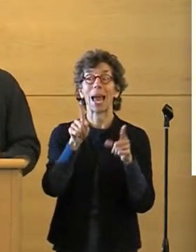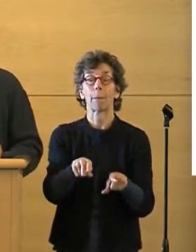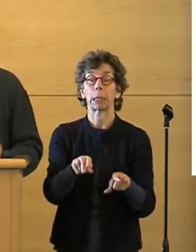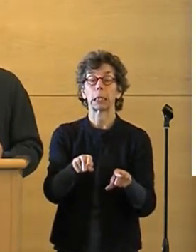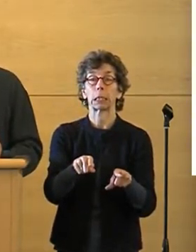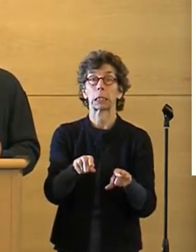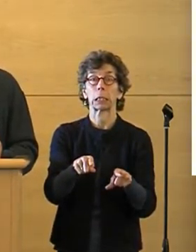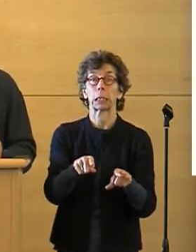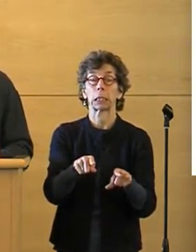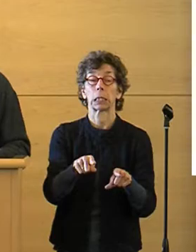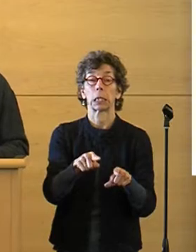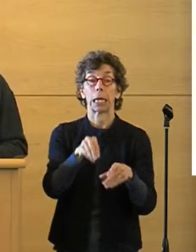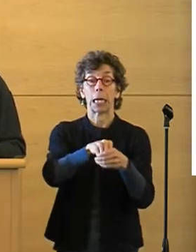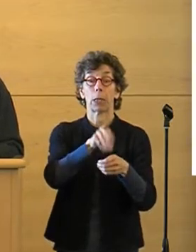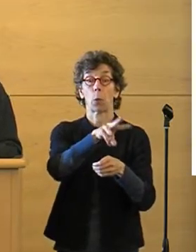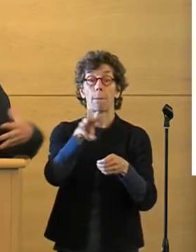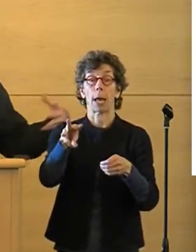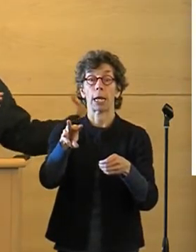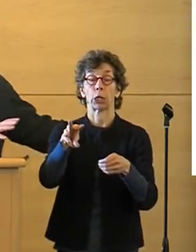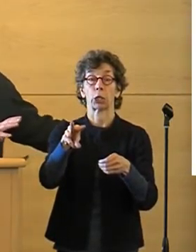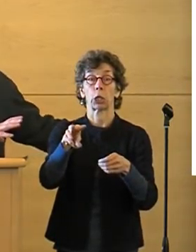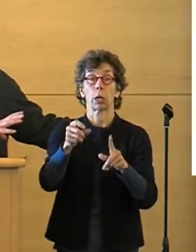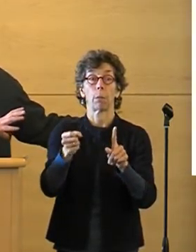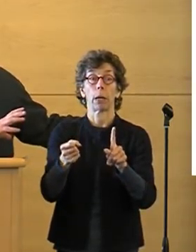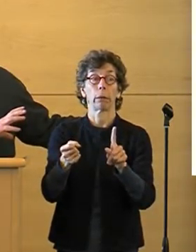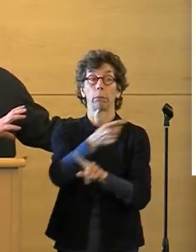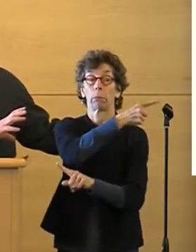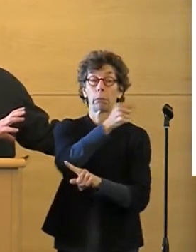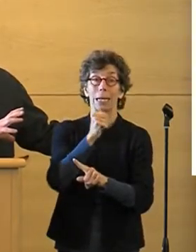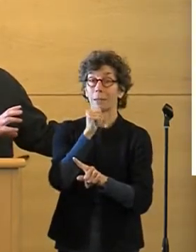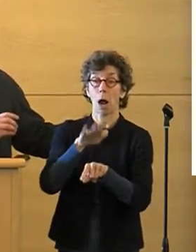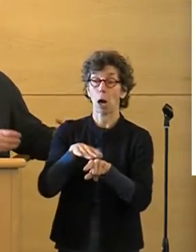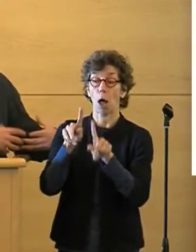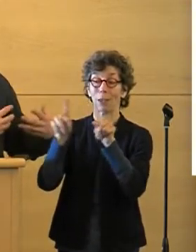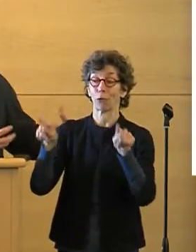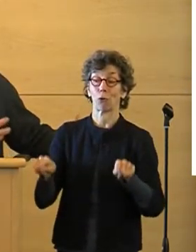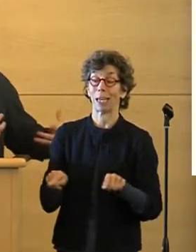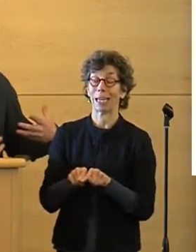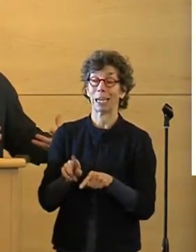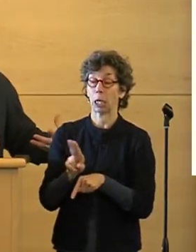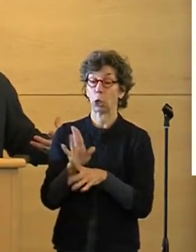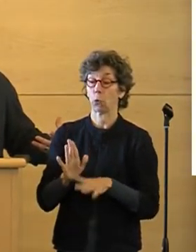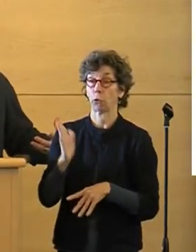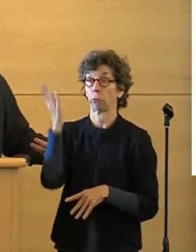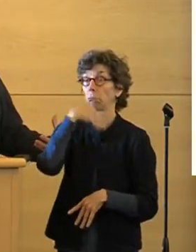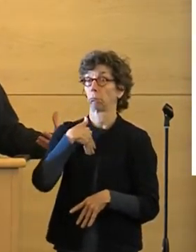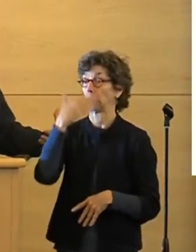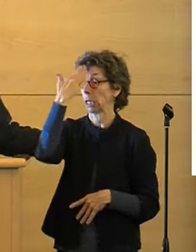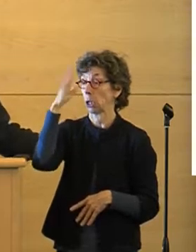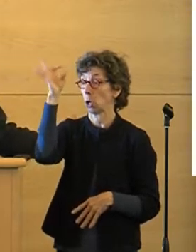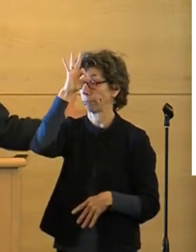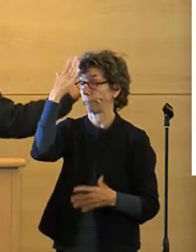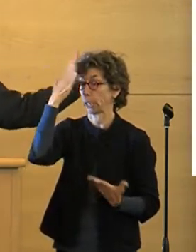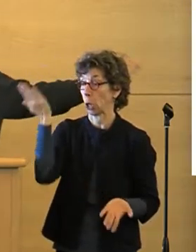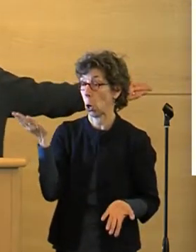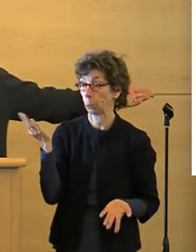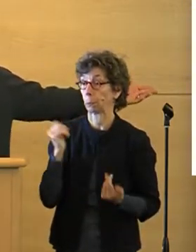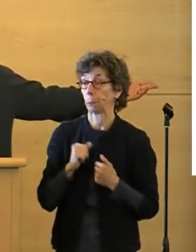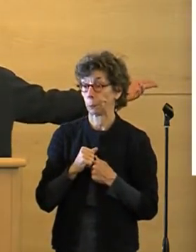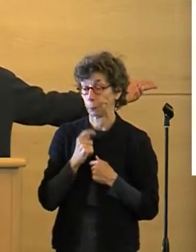know that that error popped up? This had been, for a very long time, a big problem with